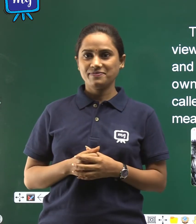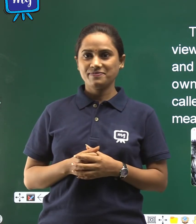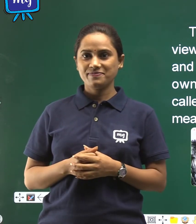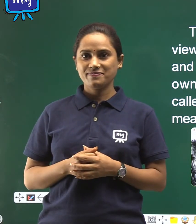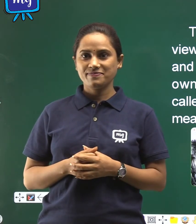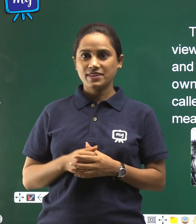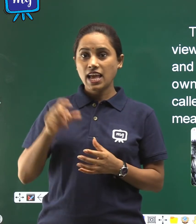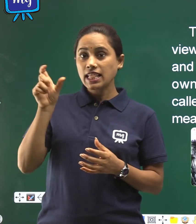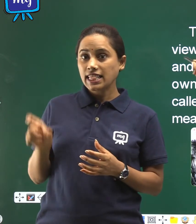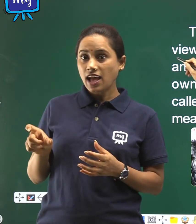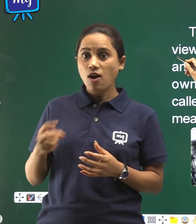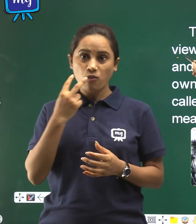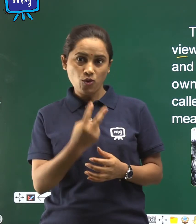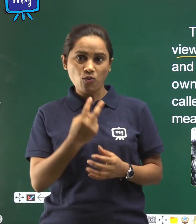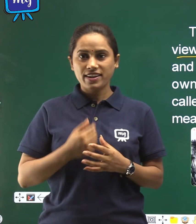the viewer